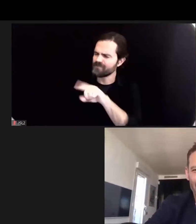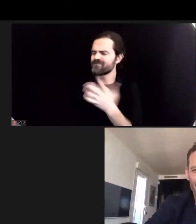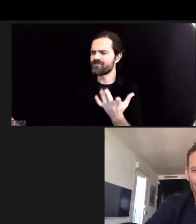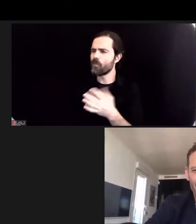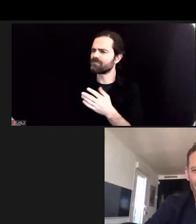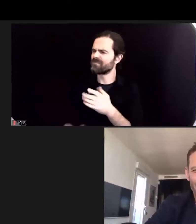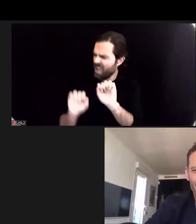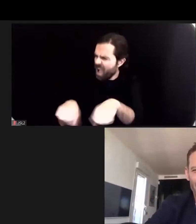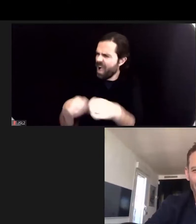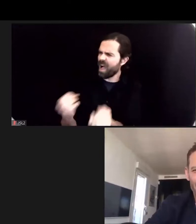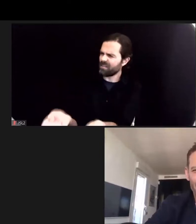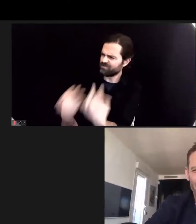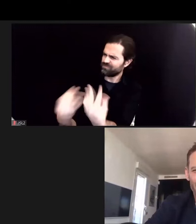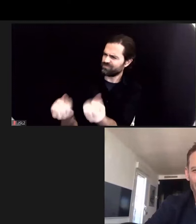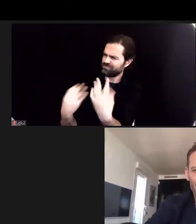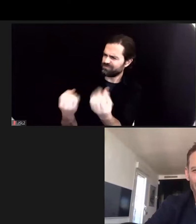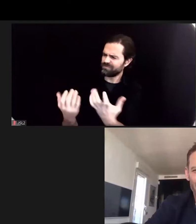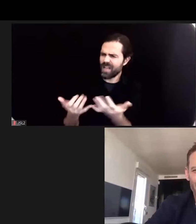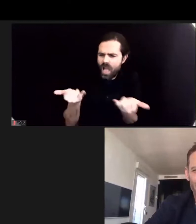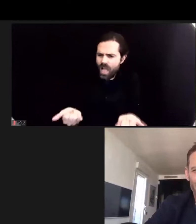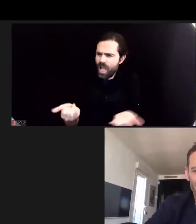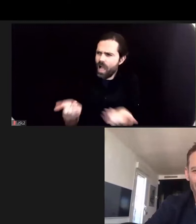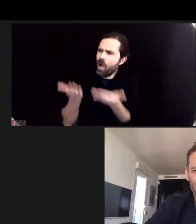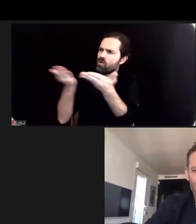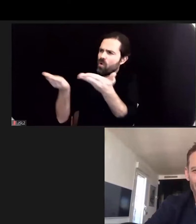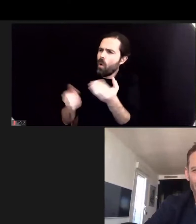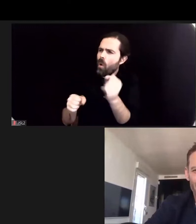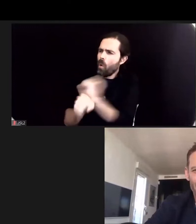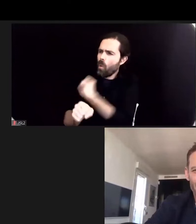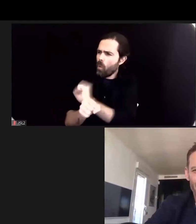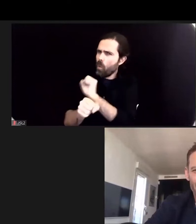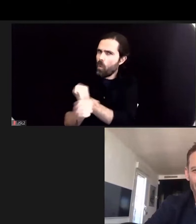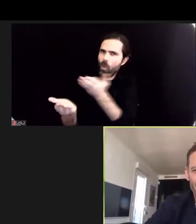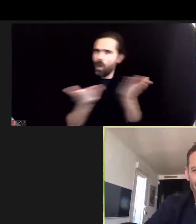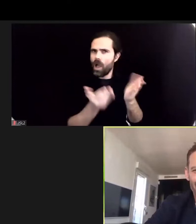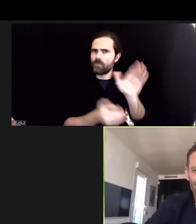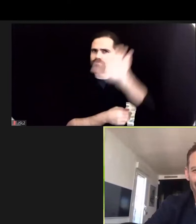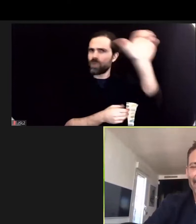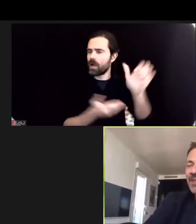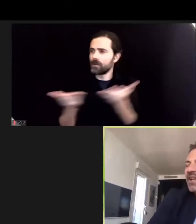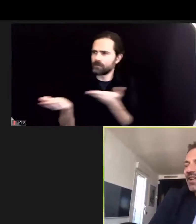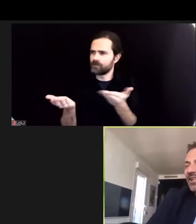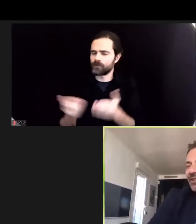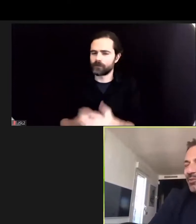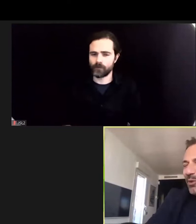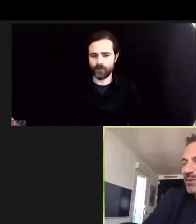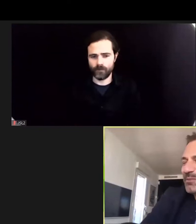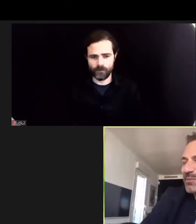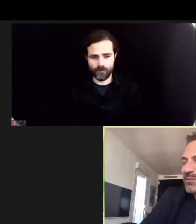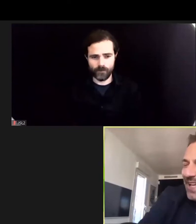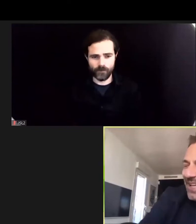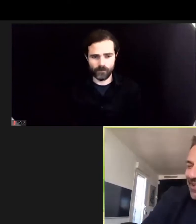the European digitally transforming industry you represent? Yeah, no